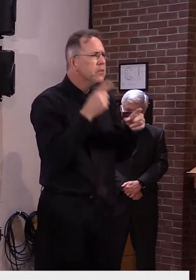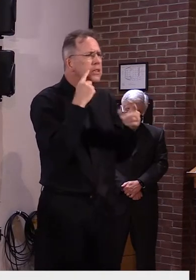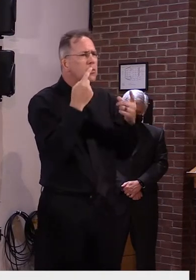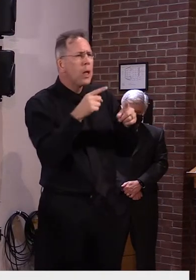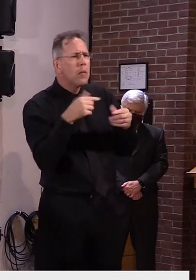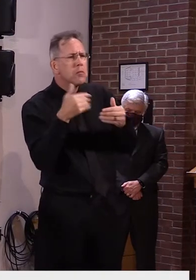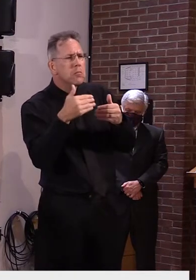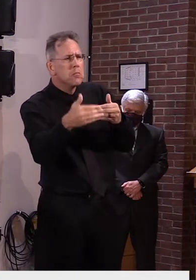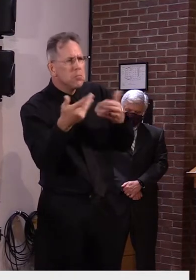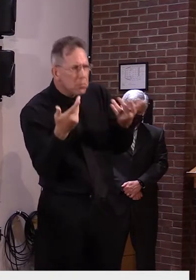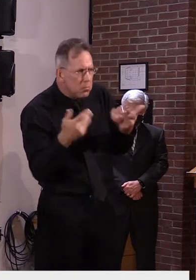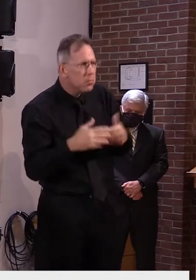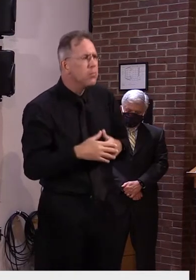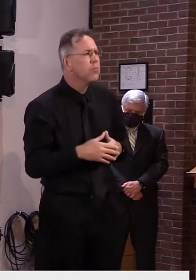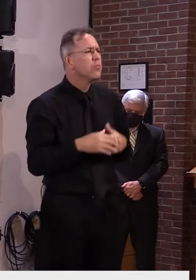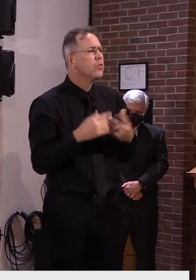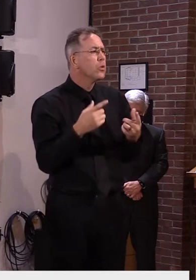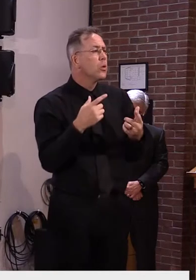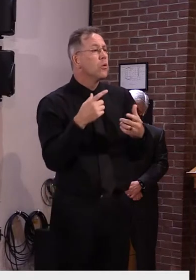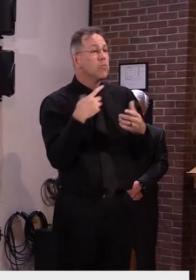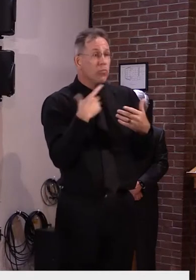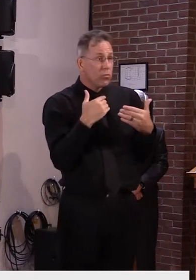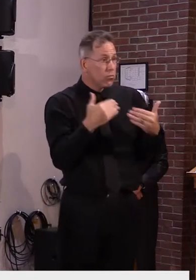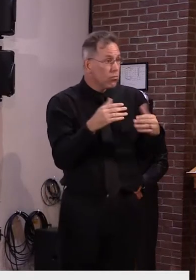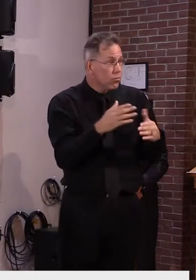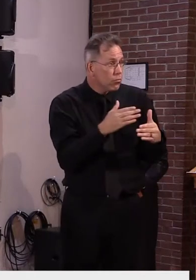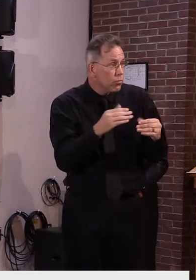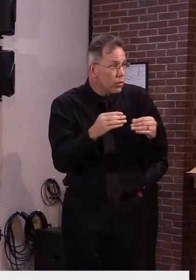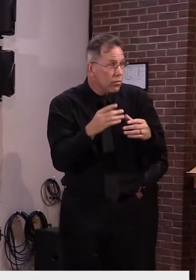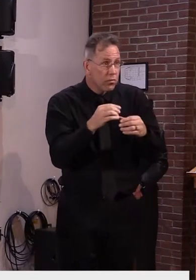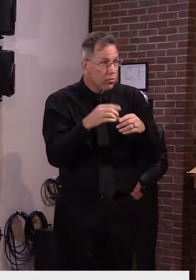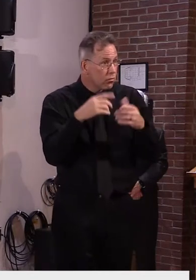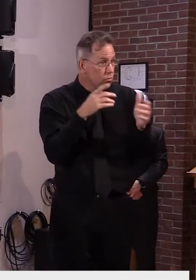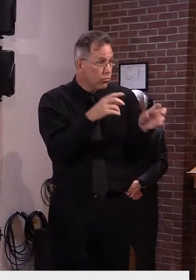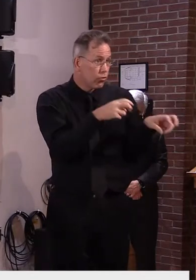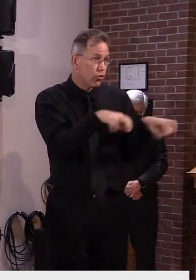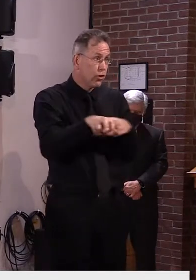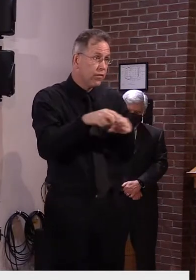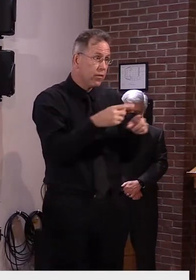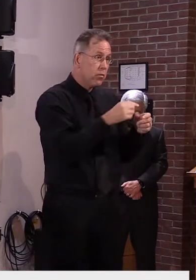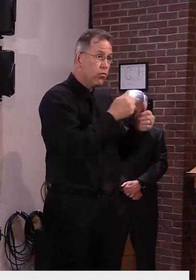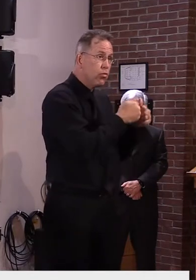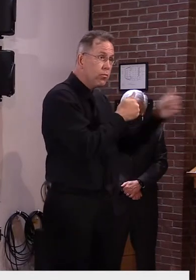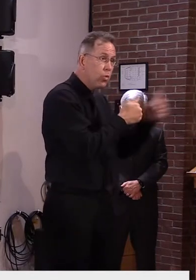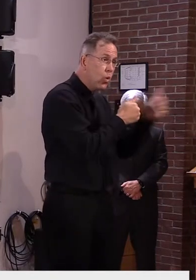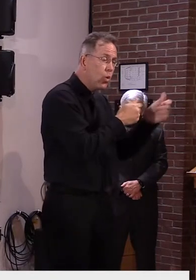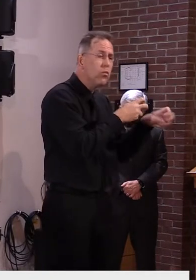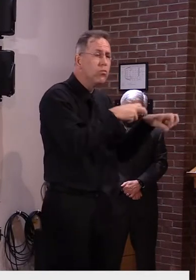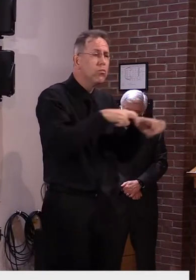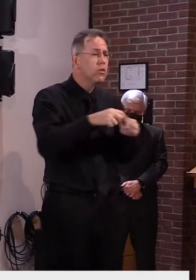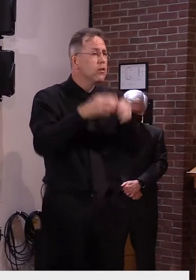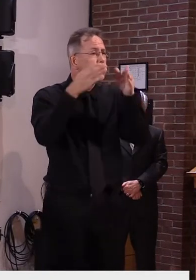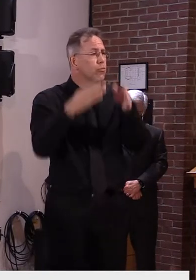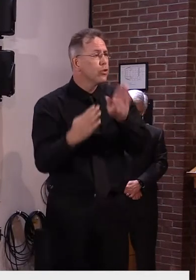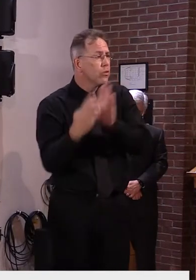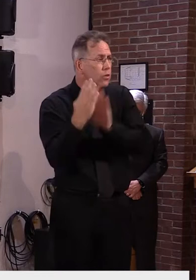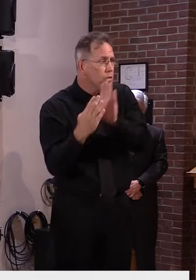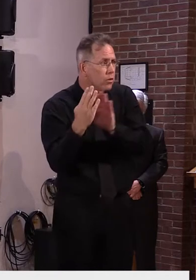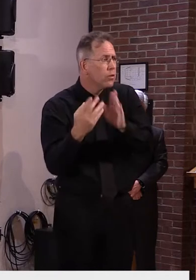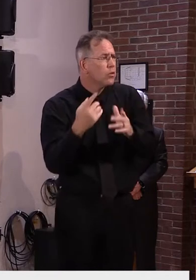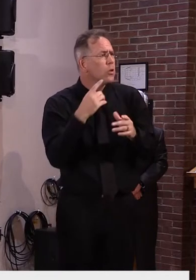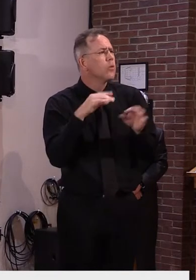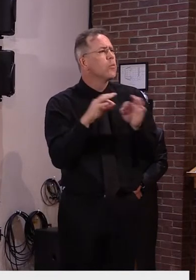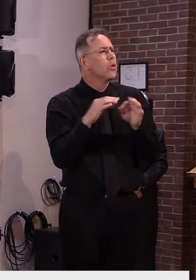and among in-person, remote, and hybrid learning, based not only on a consideration of the health conditions, but also on their unique